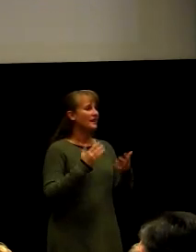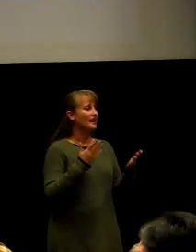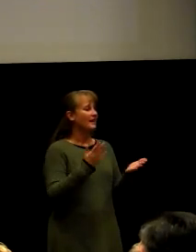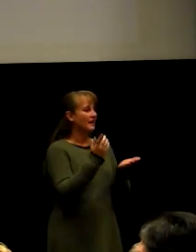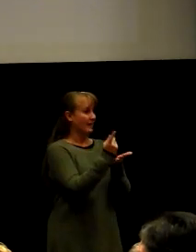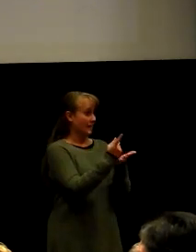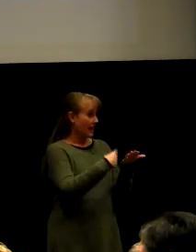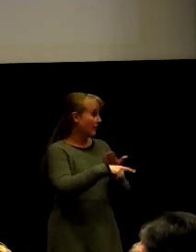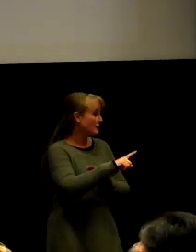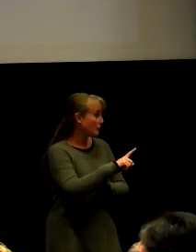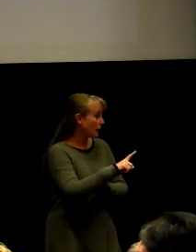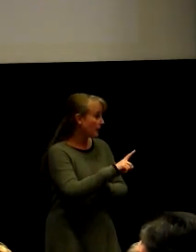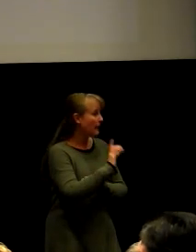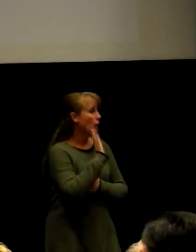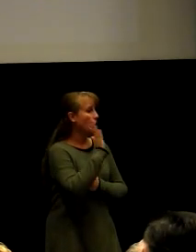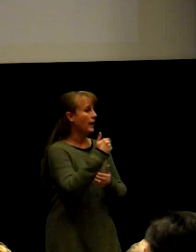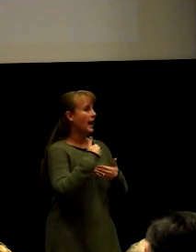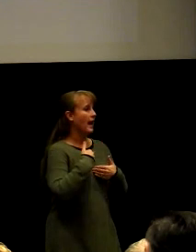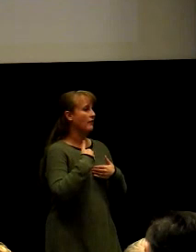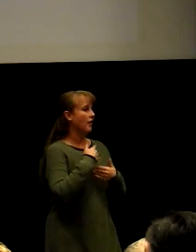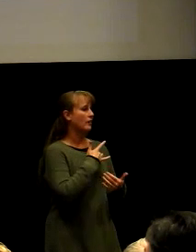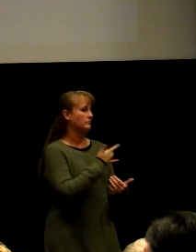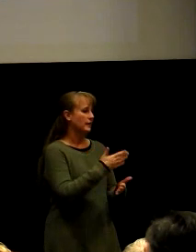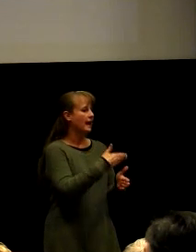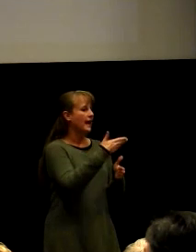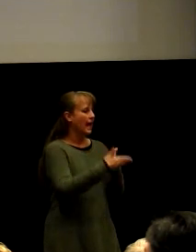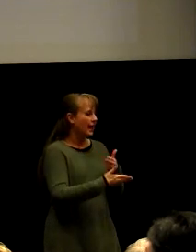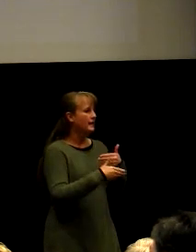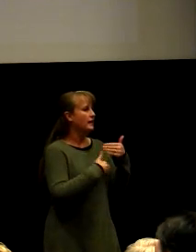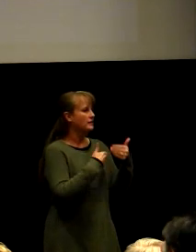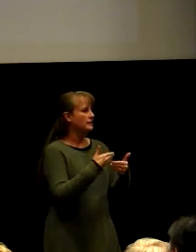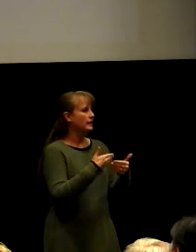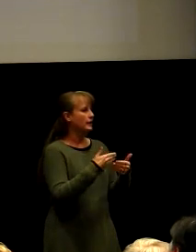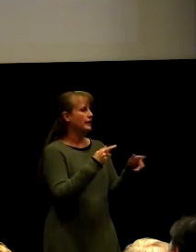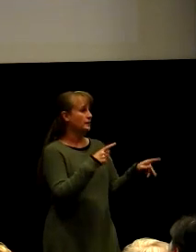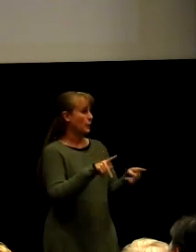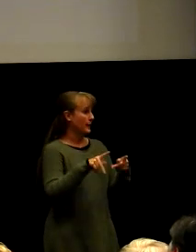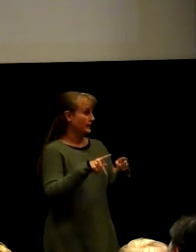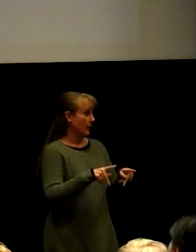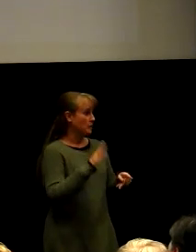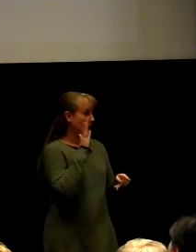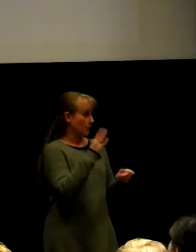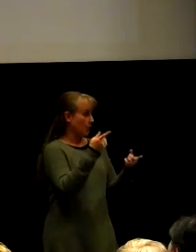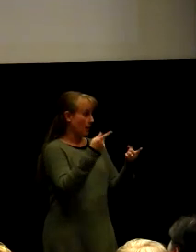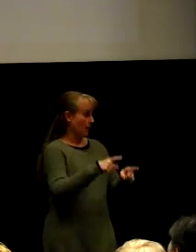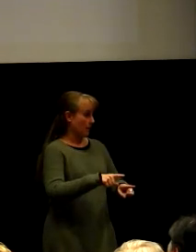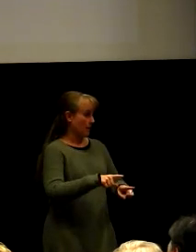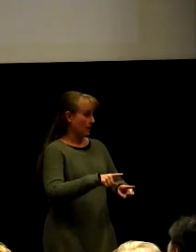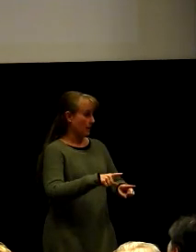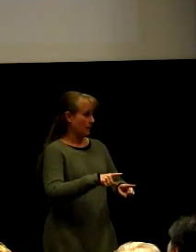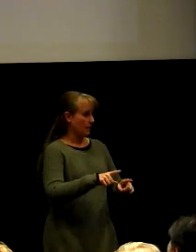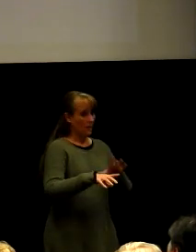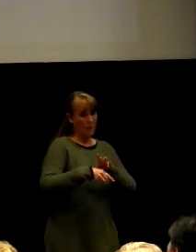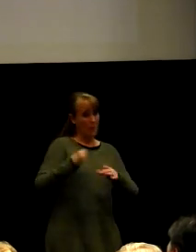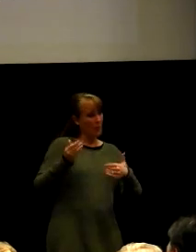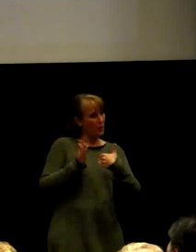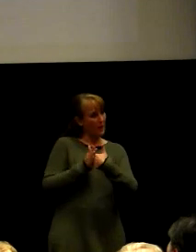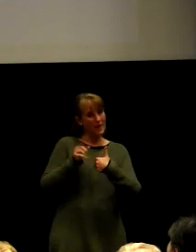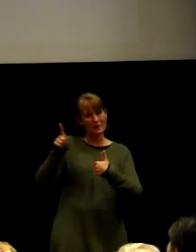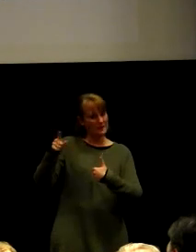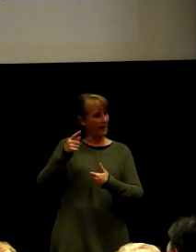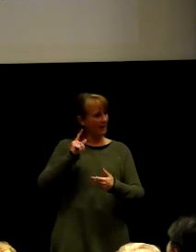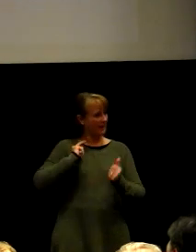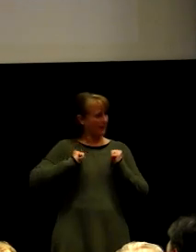Next week, we will hold our customary end-of-series reception, and it will be held right outside the